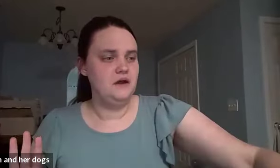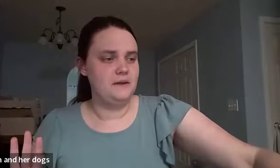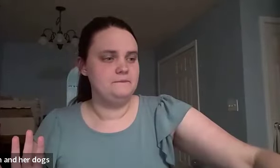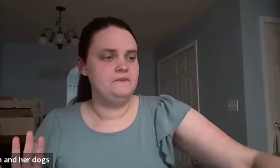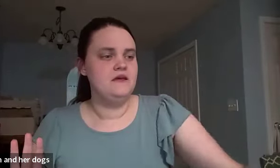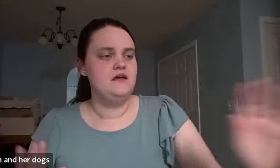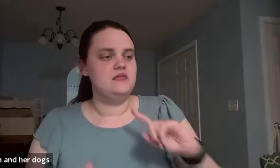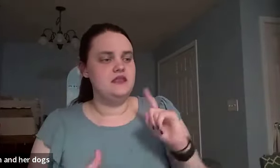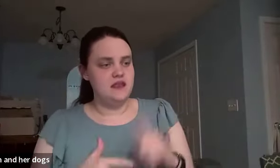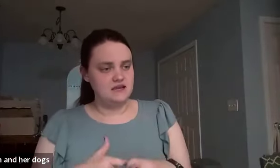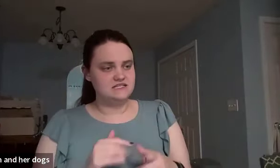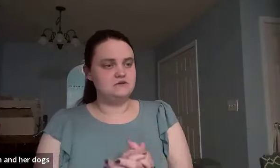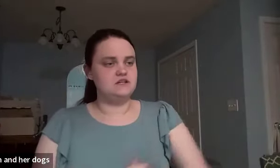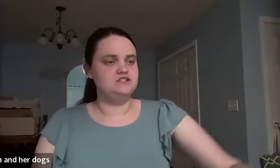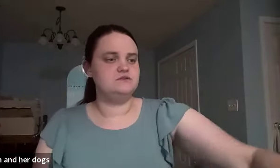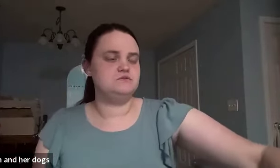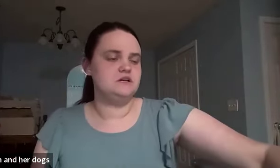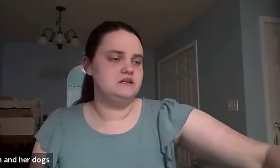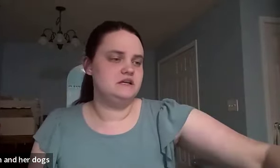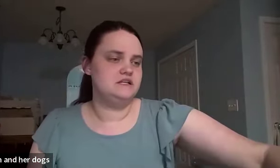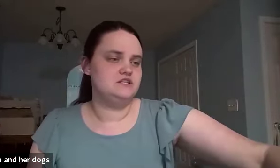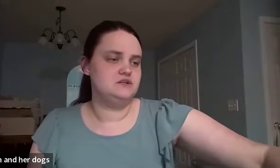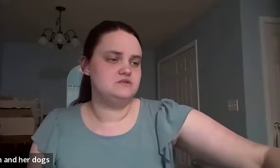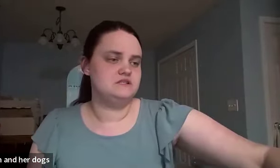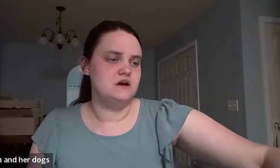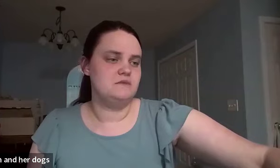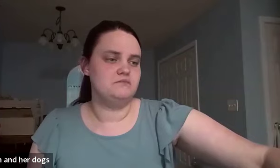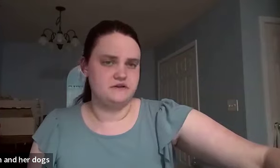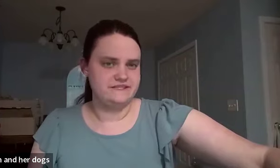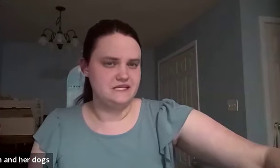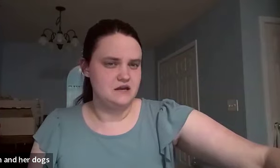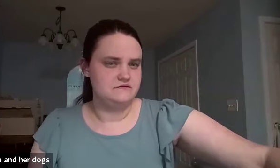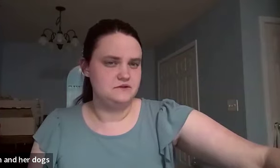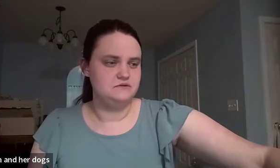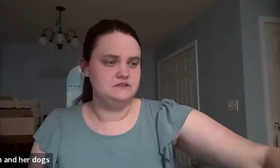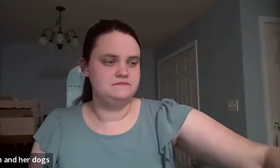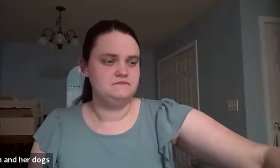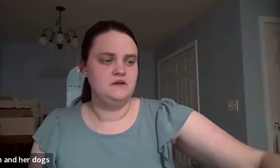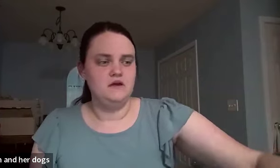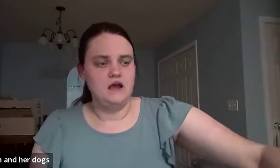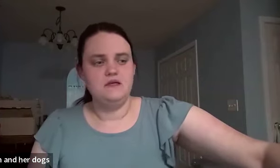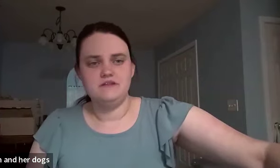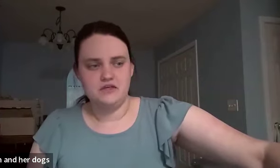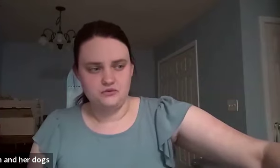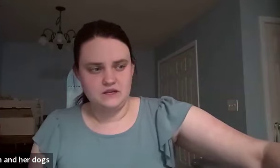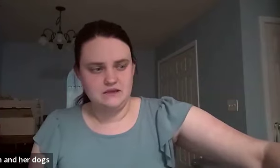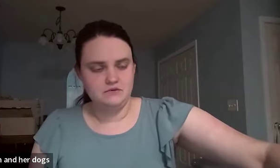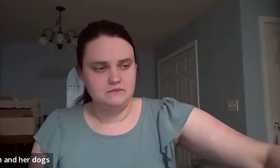Okay. The next thing we're going to do is we're going to get into some breakfasty kind of foods. I only have like 3